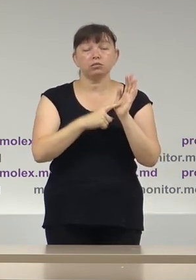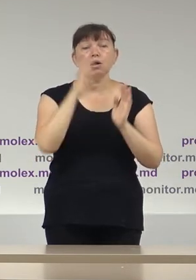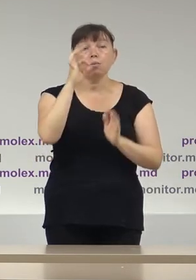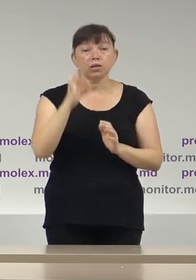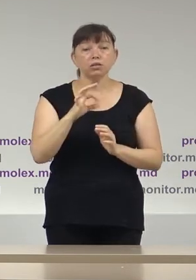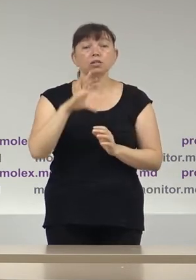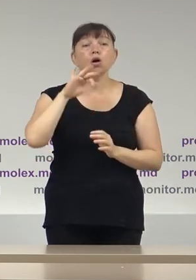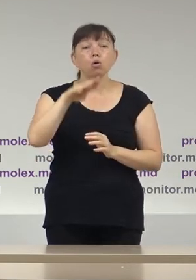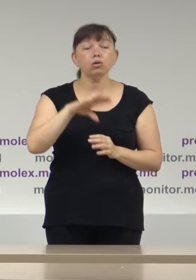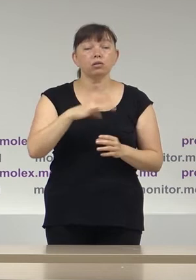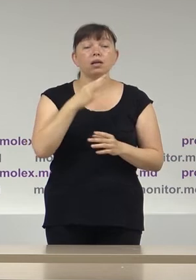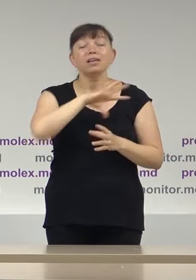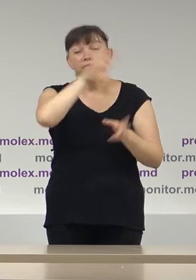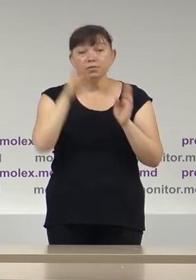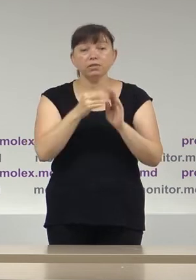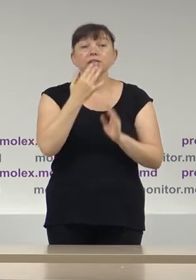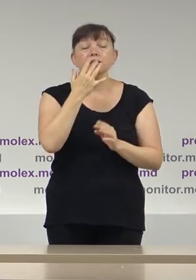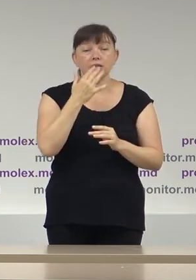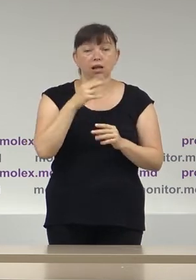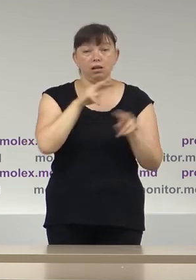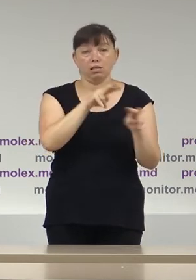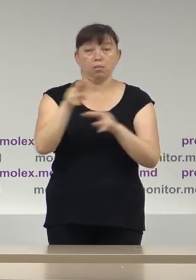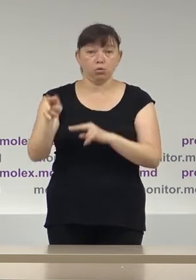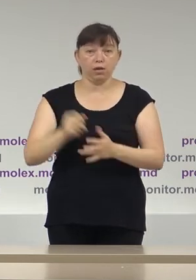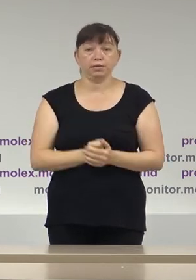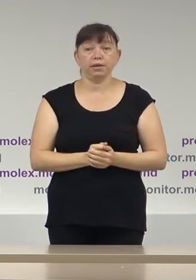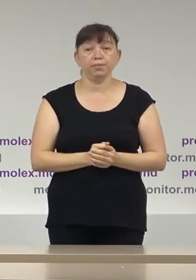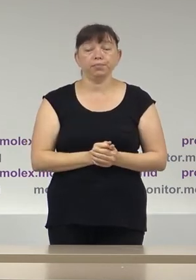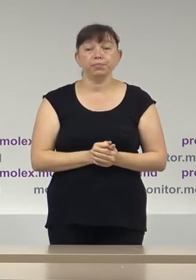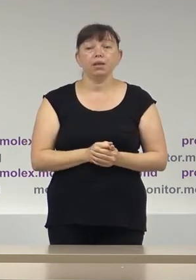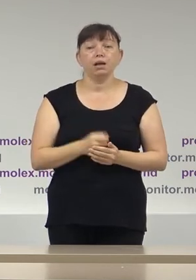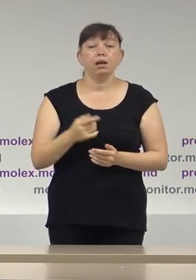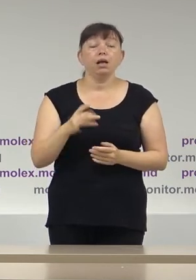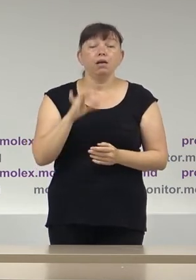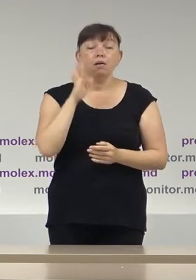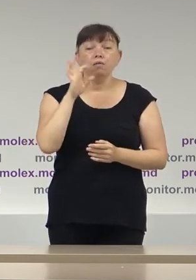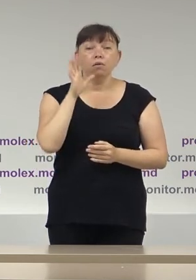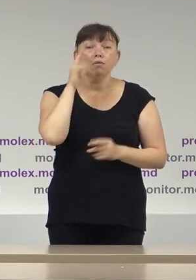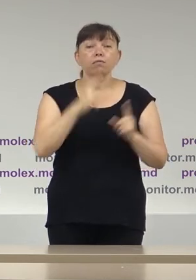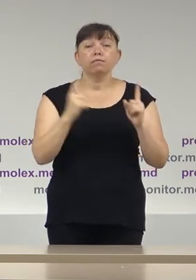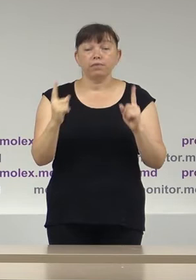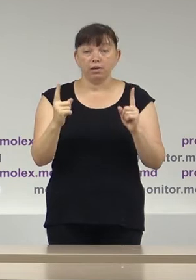1,186 observers, accounting for 66% of all national observers.